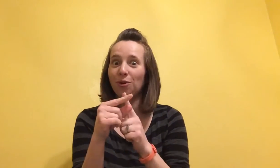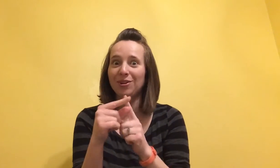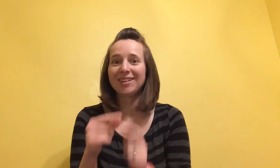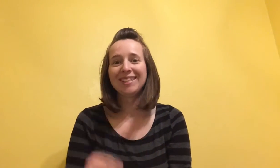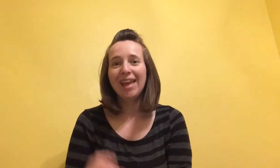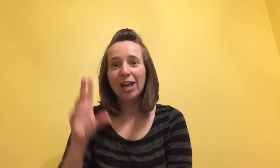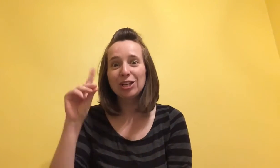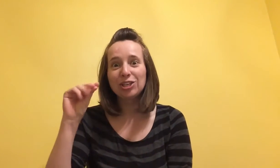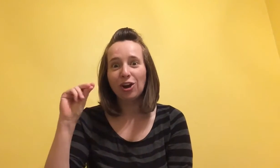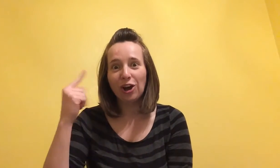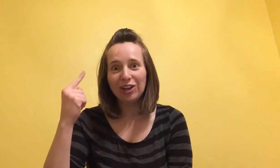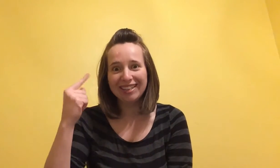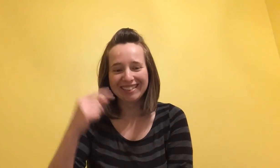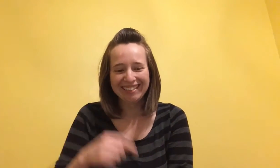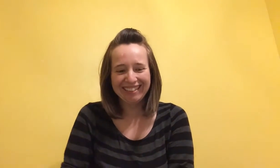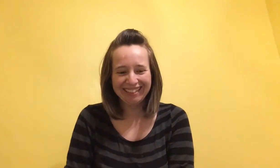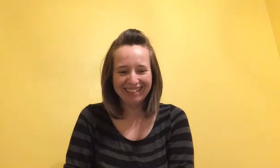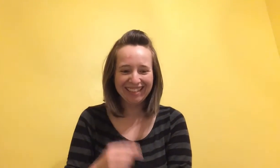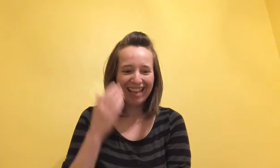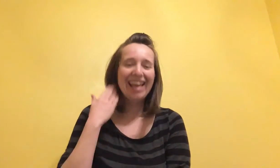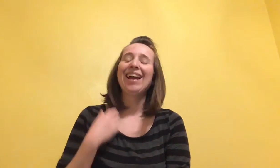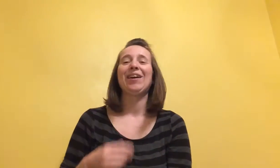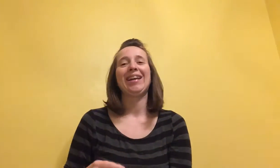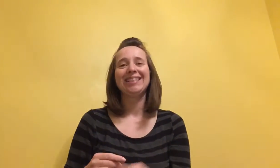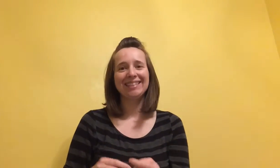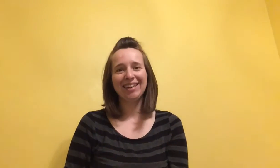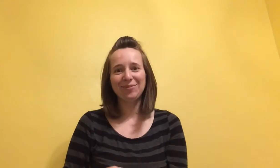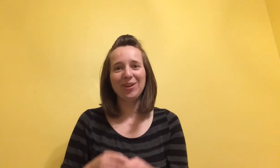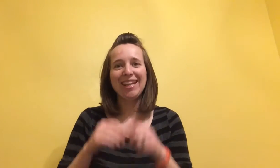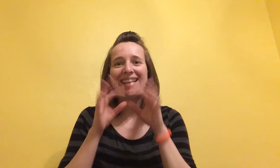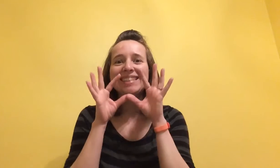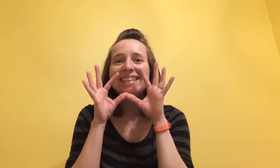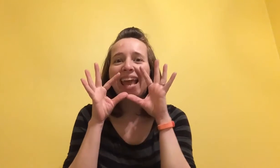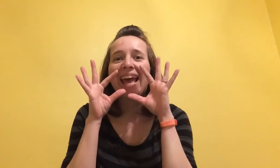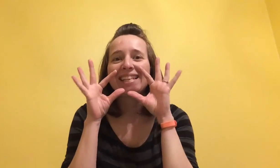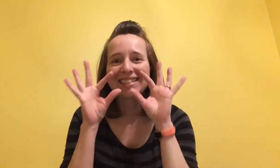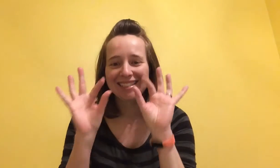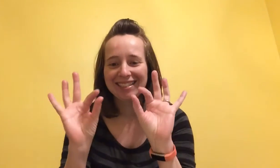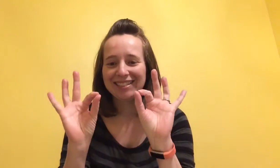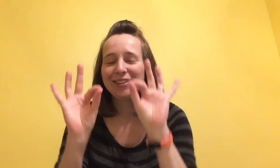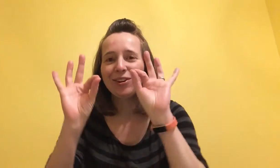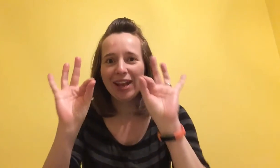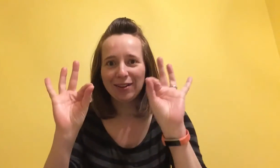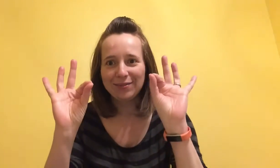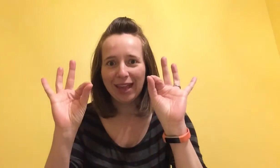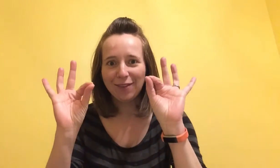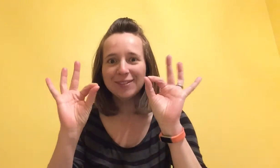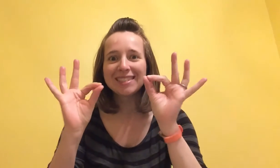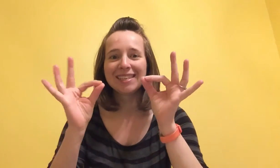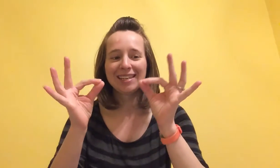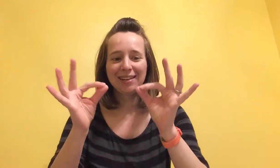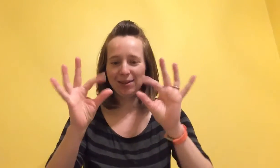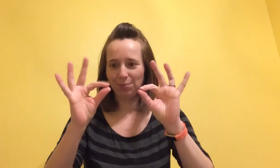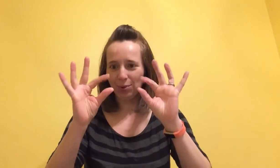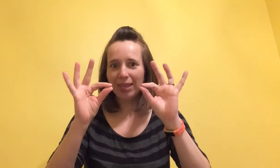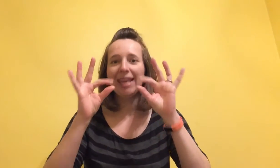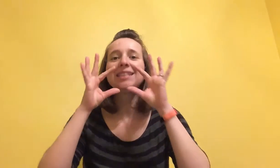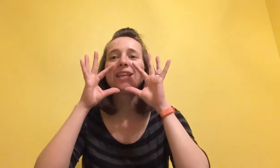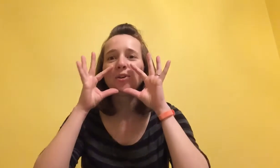word, dog. All right, second one is cat. So you're going to have F's in both hands, and you're going